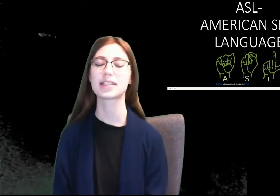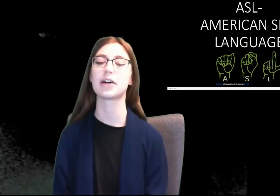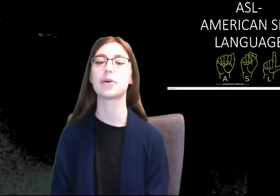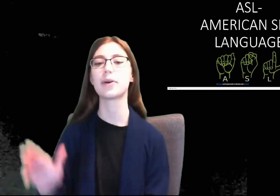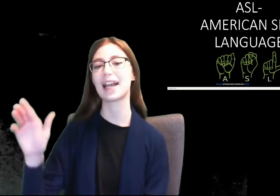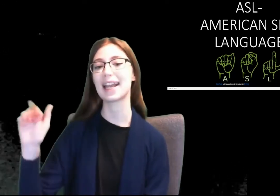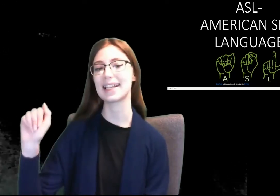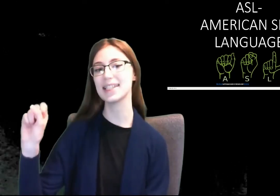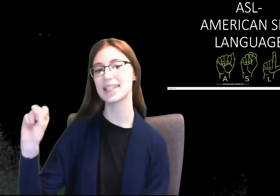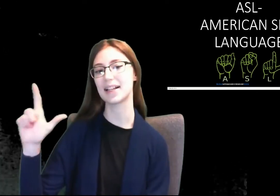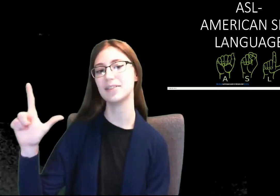So ASL,